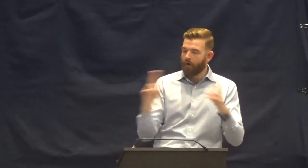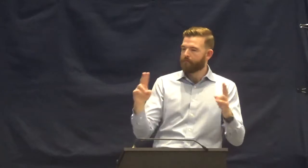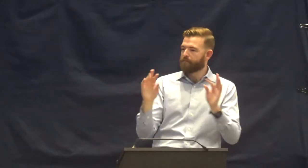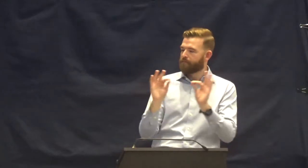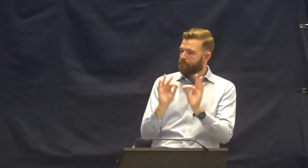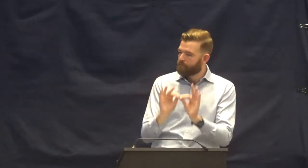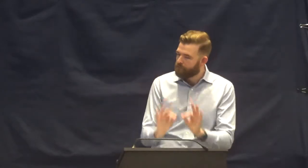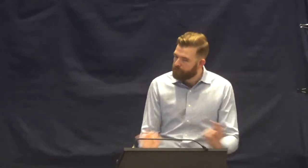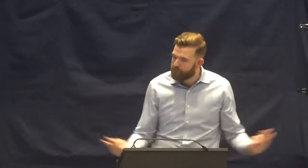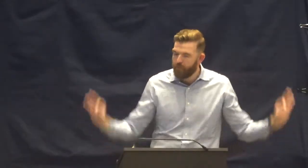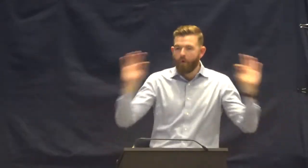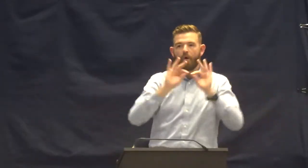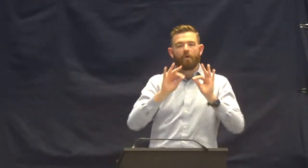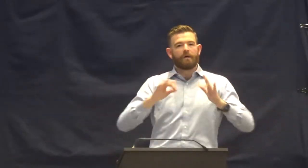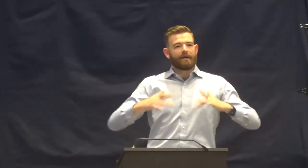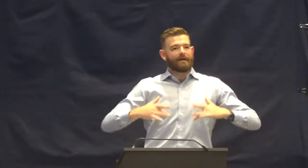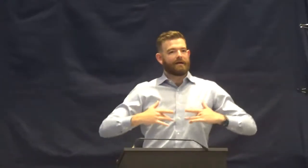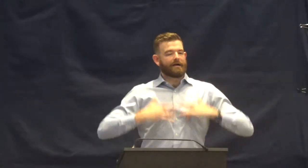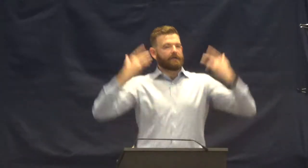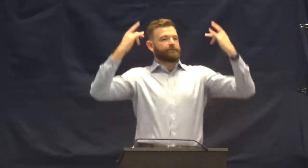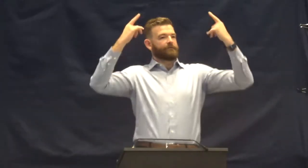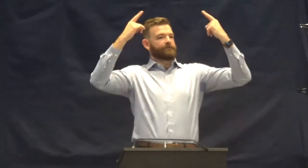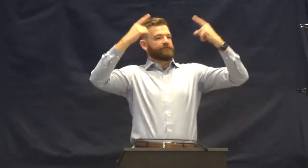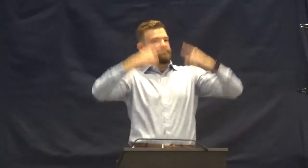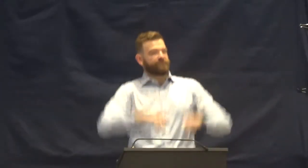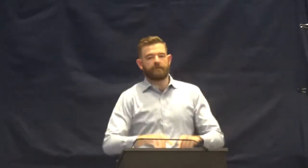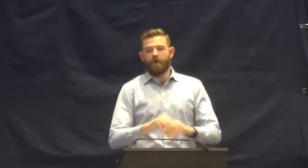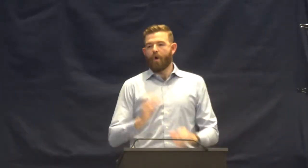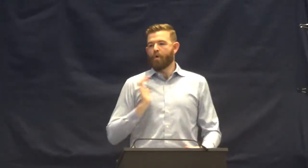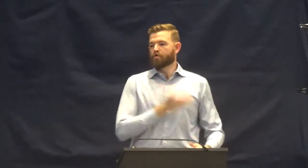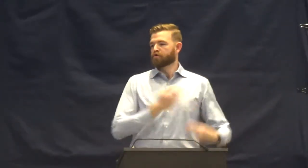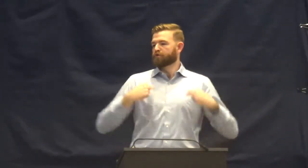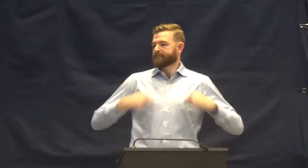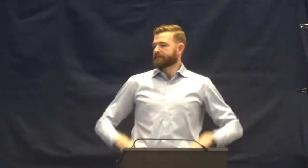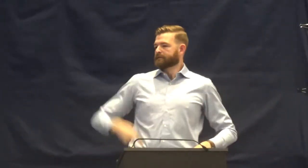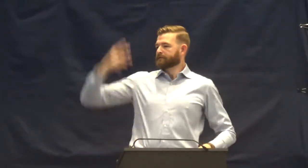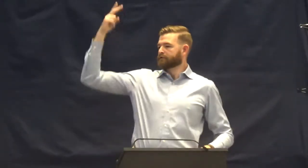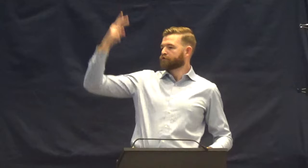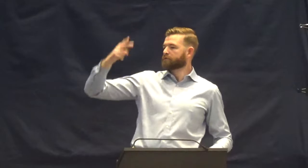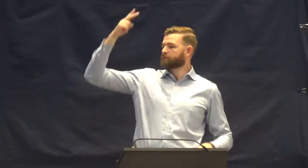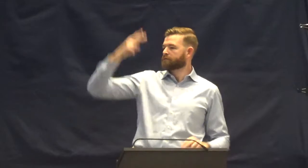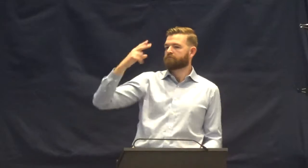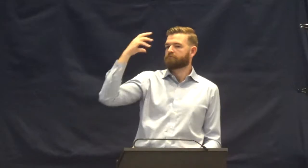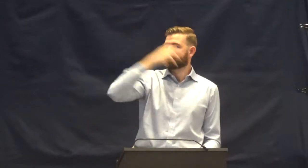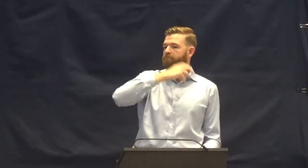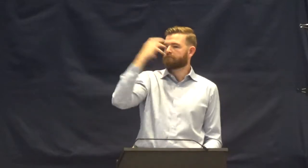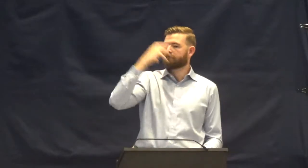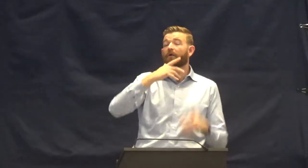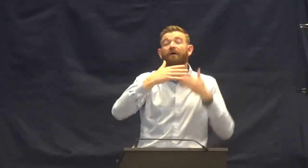earth, and that was the most significant event in our human history.